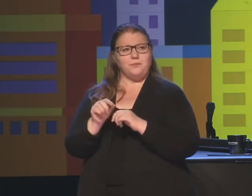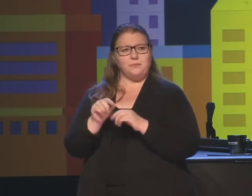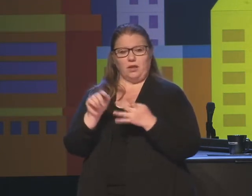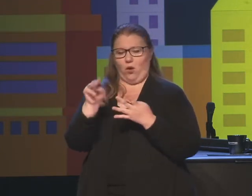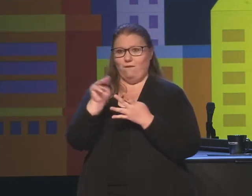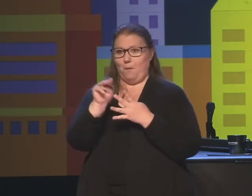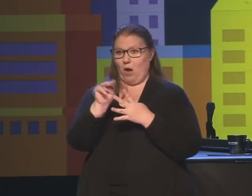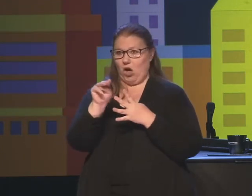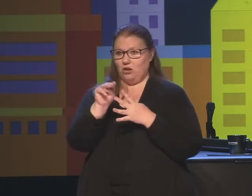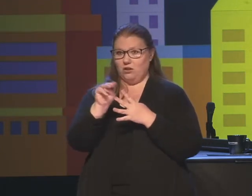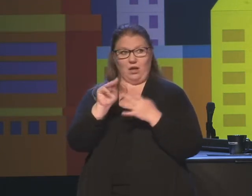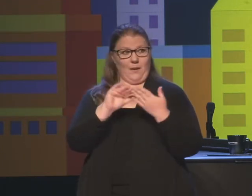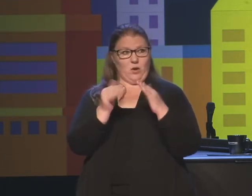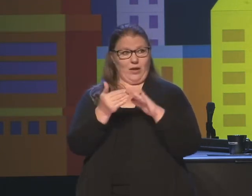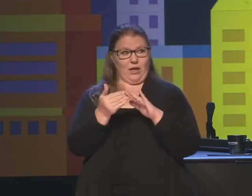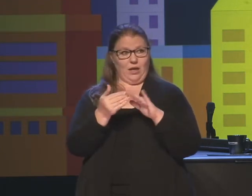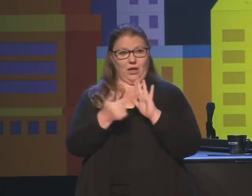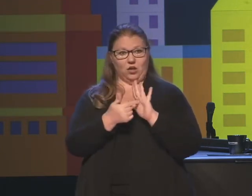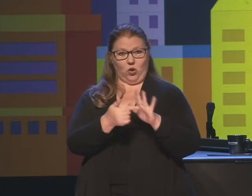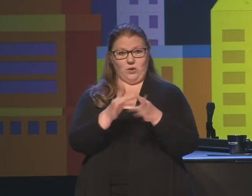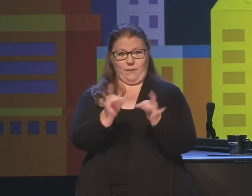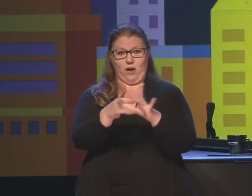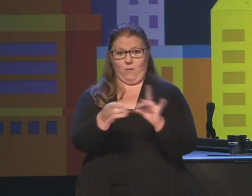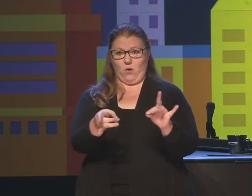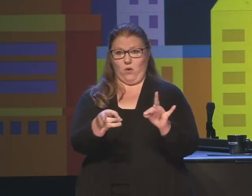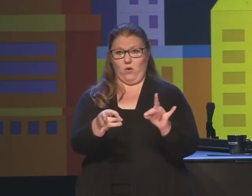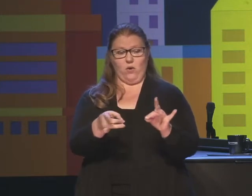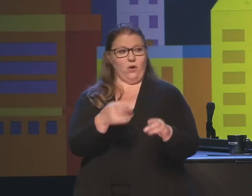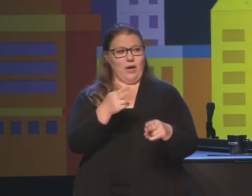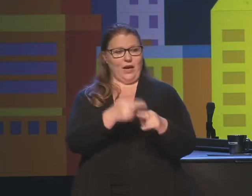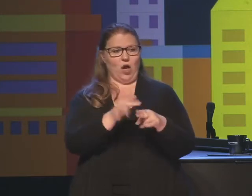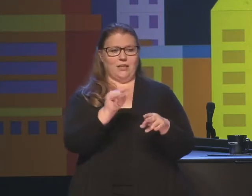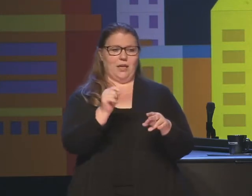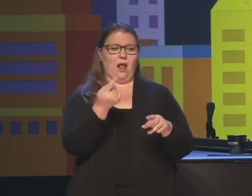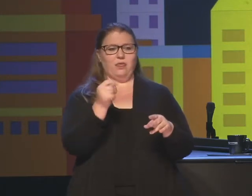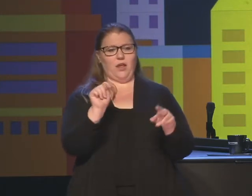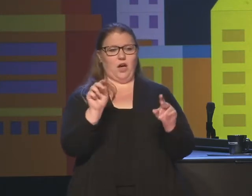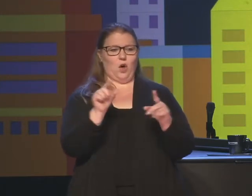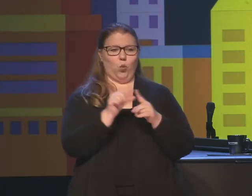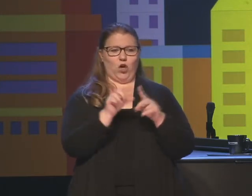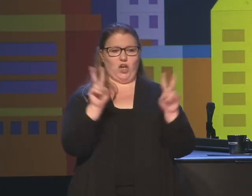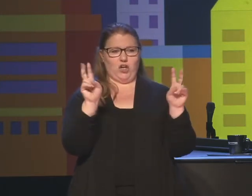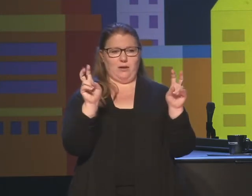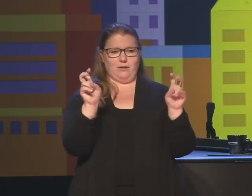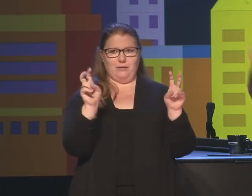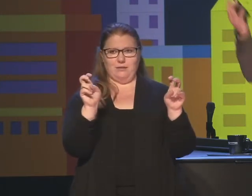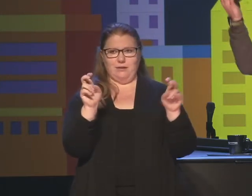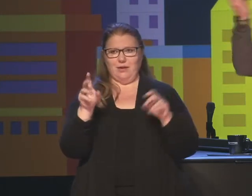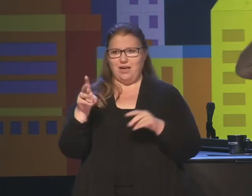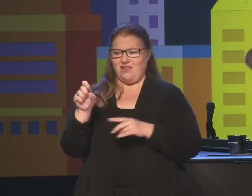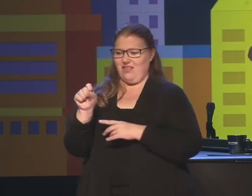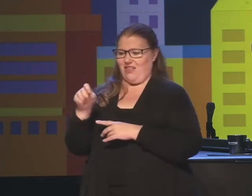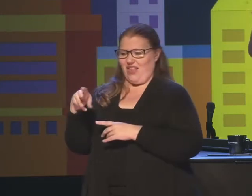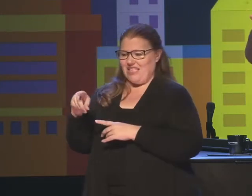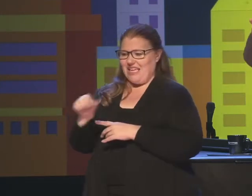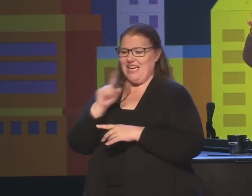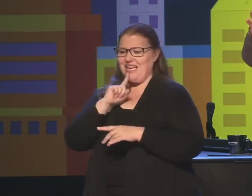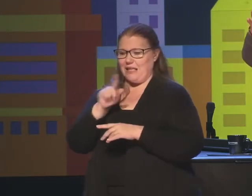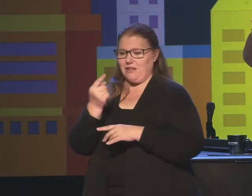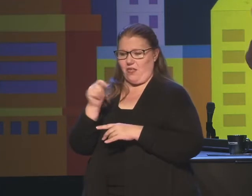Mark's community, when he gives this parable, he just calls it the word. He says the seed is the word. That's all he says, the